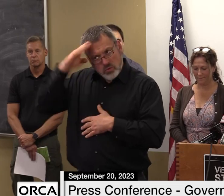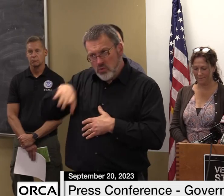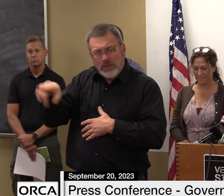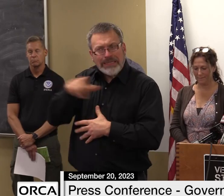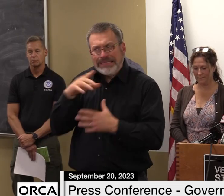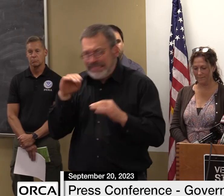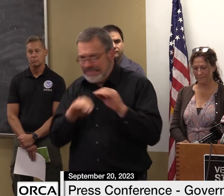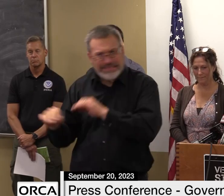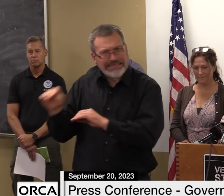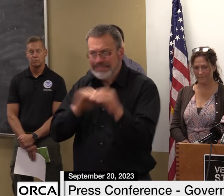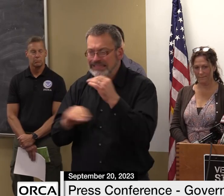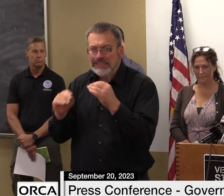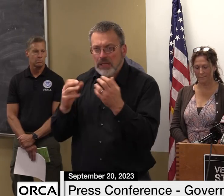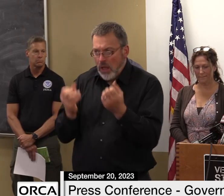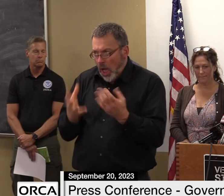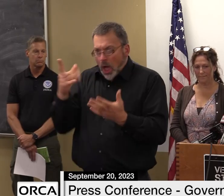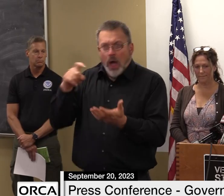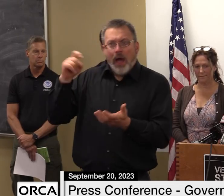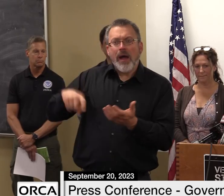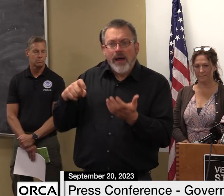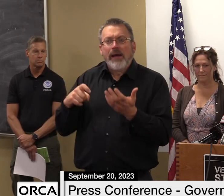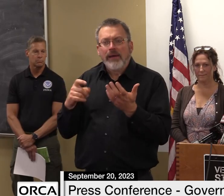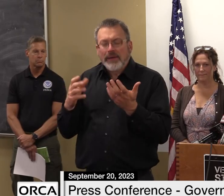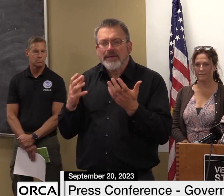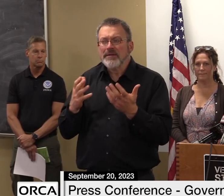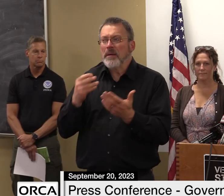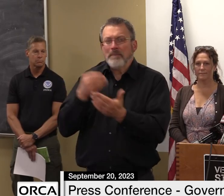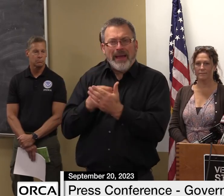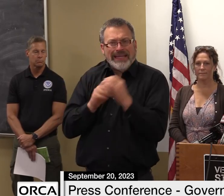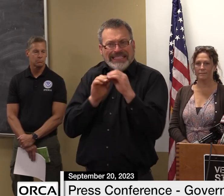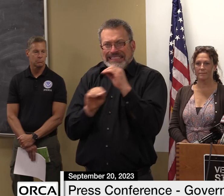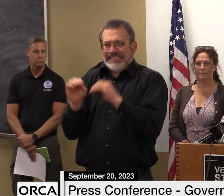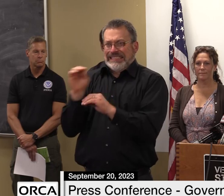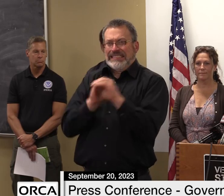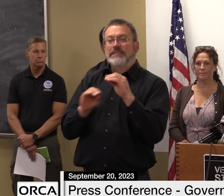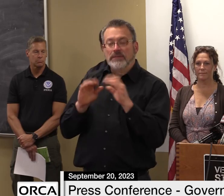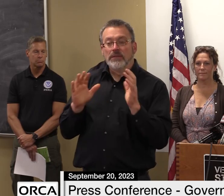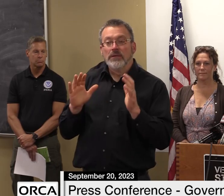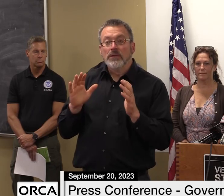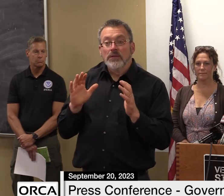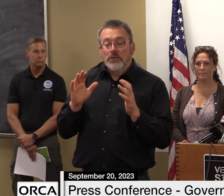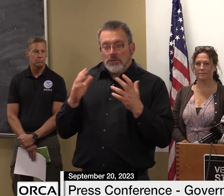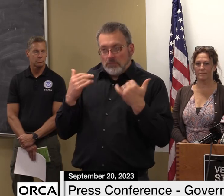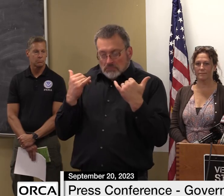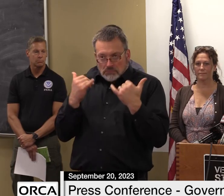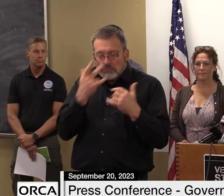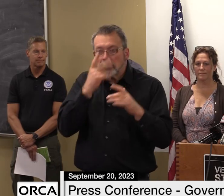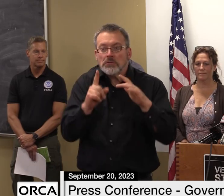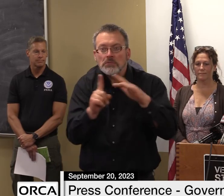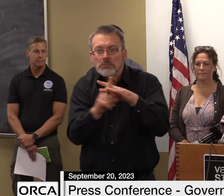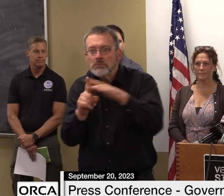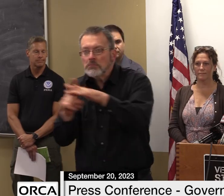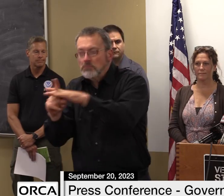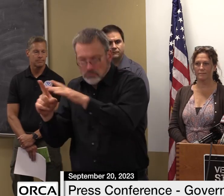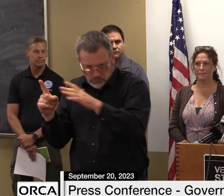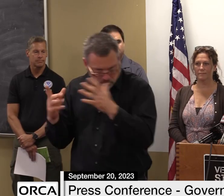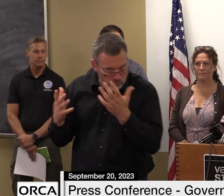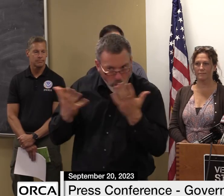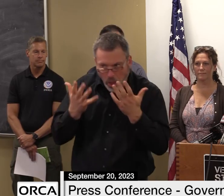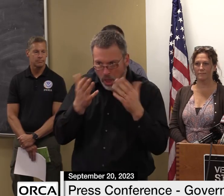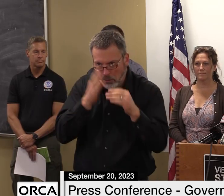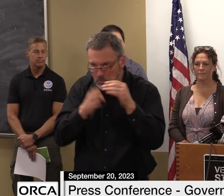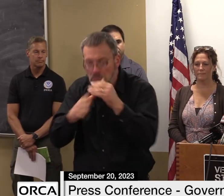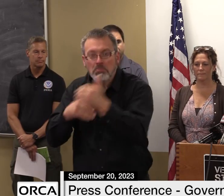that we had limited state funding to address the need. Now that we're seeing these applications coming in and what is reported, we know there's